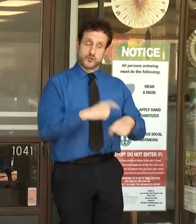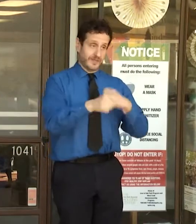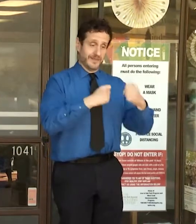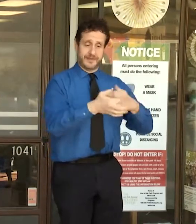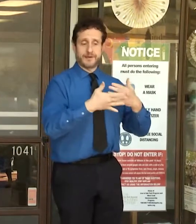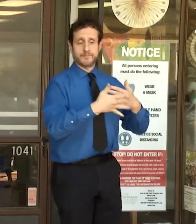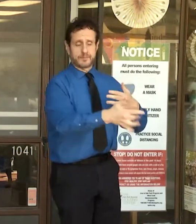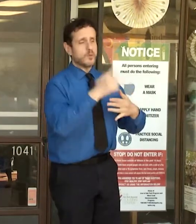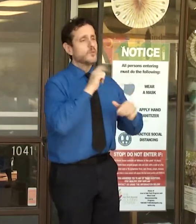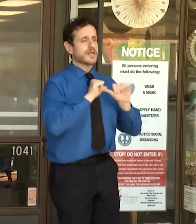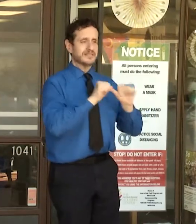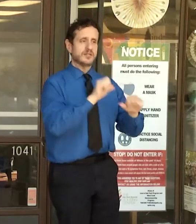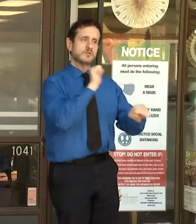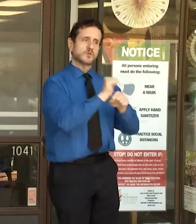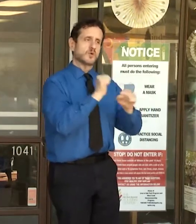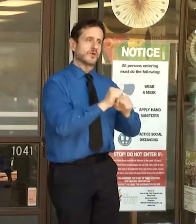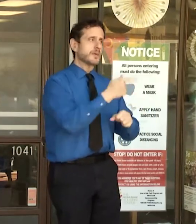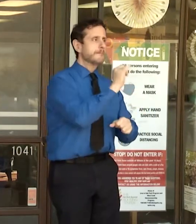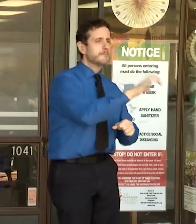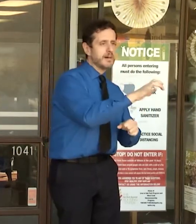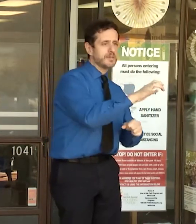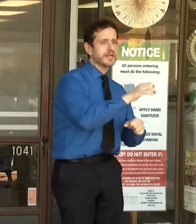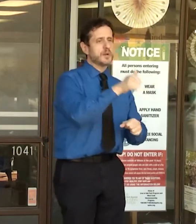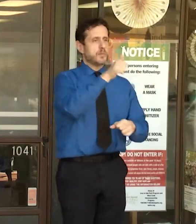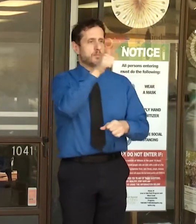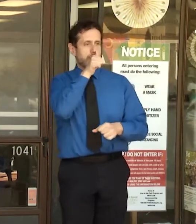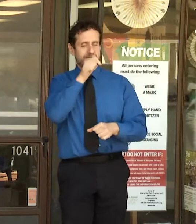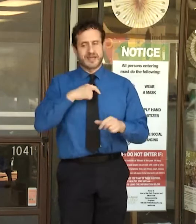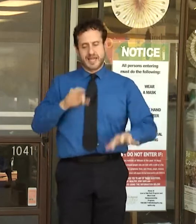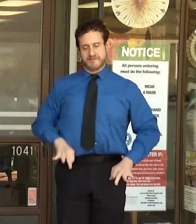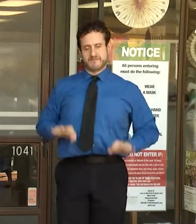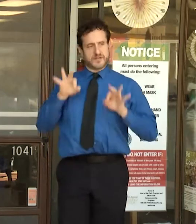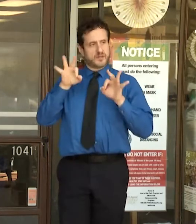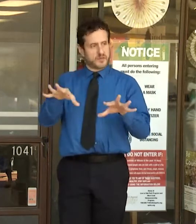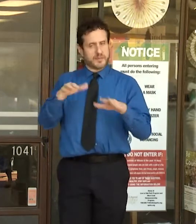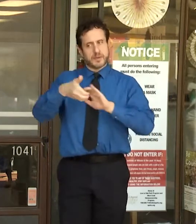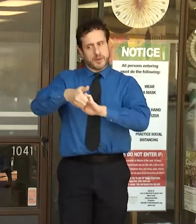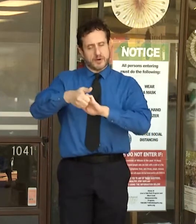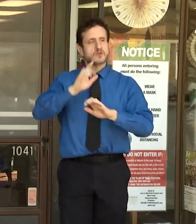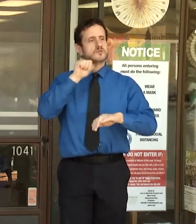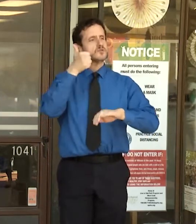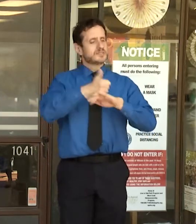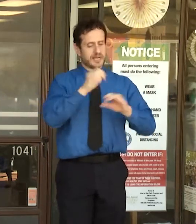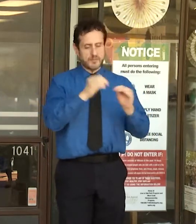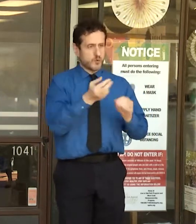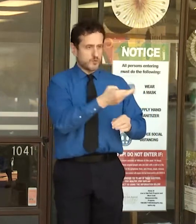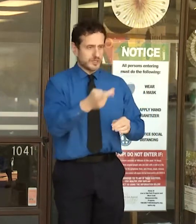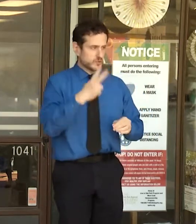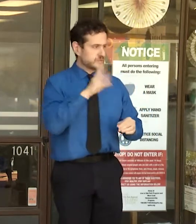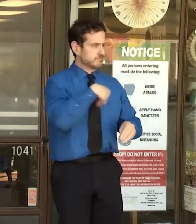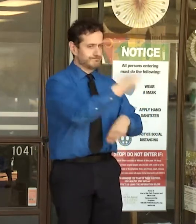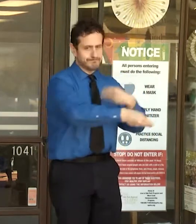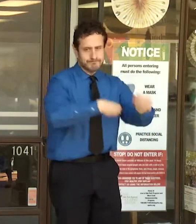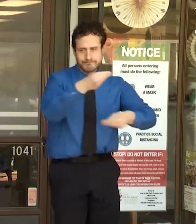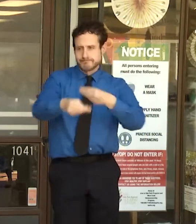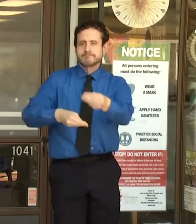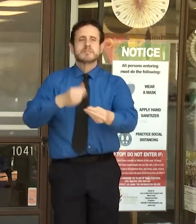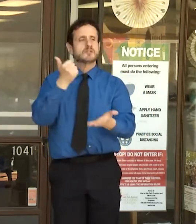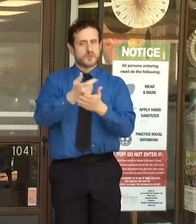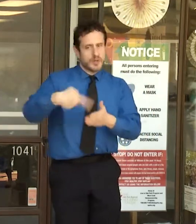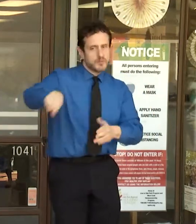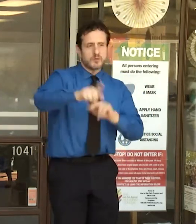public, private, and philanthropic partners to make more resources available to all those impacted by